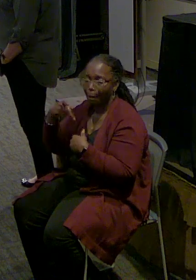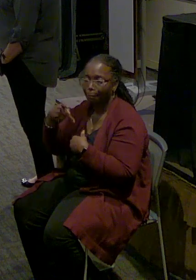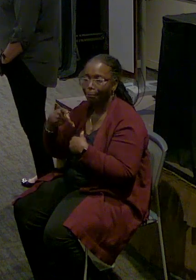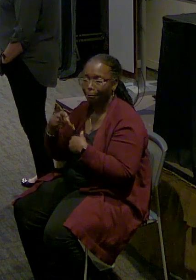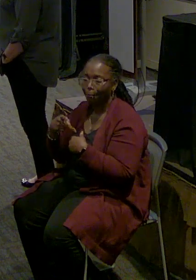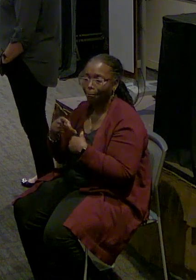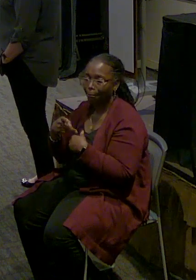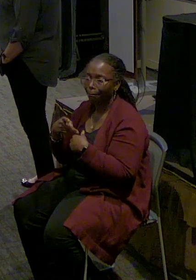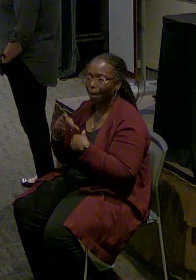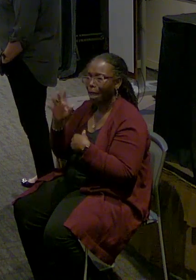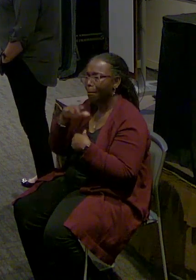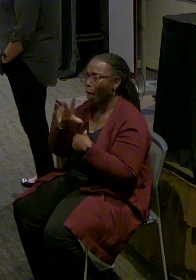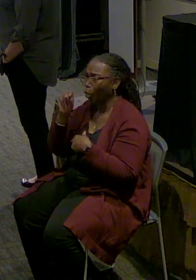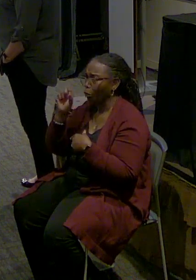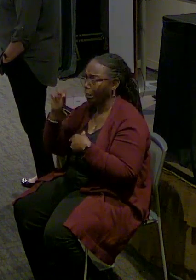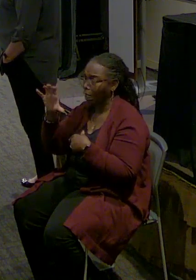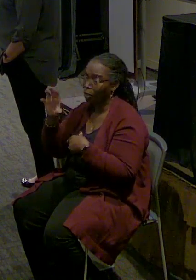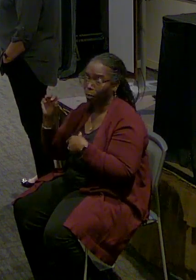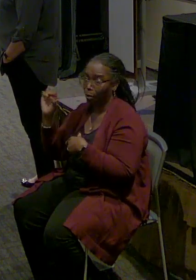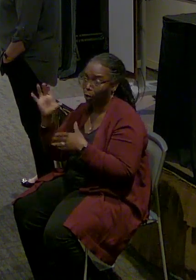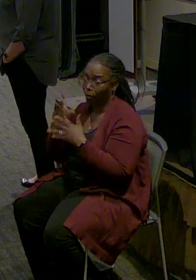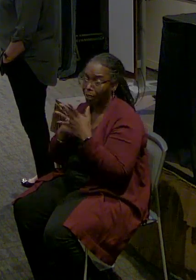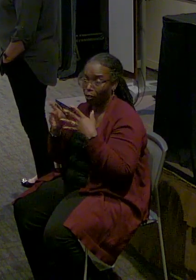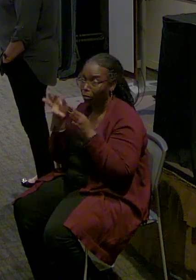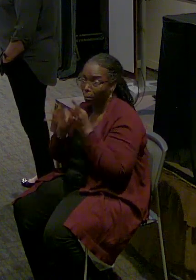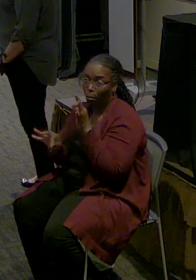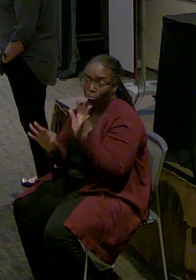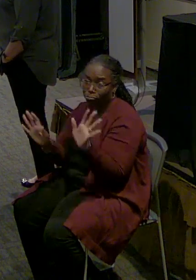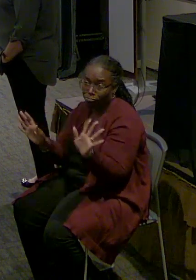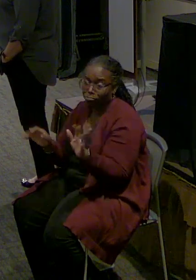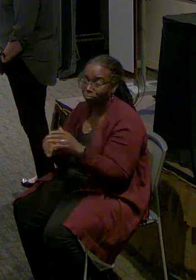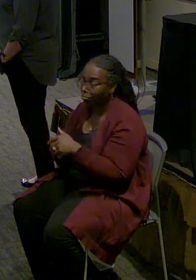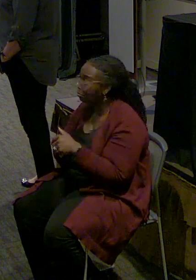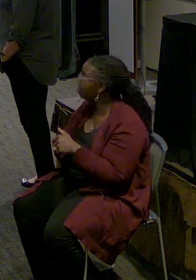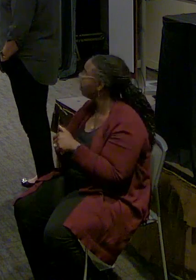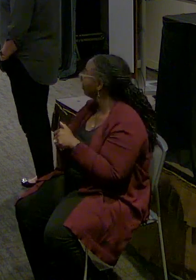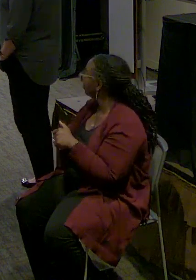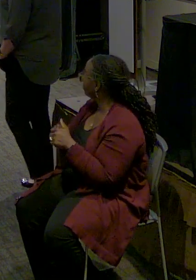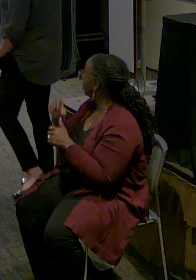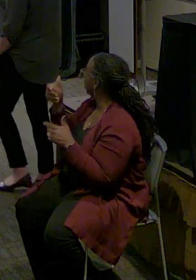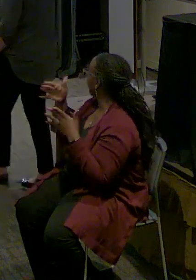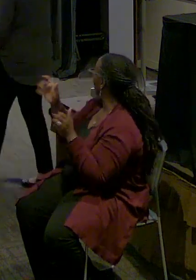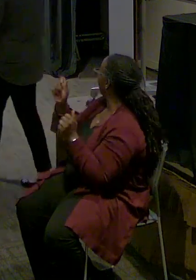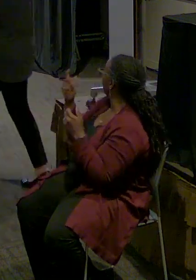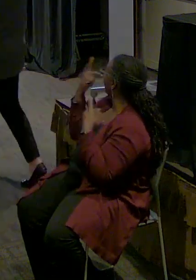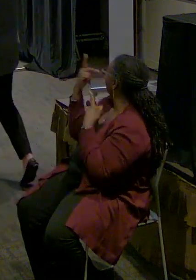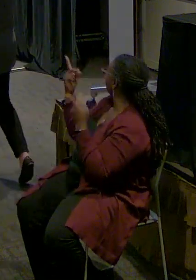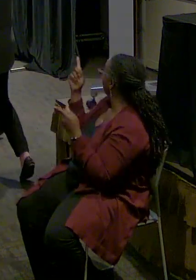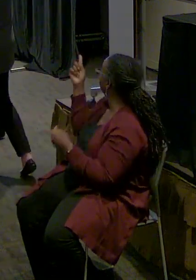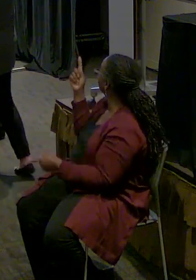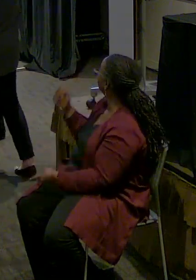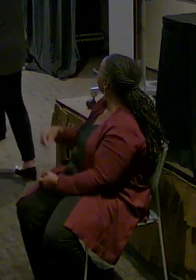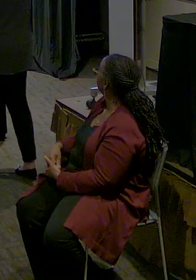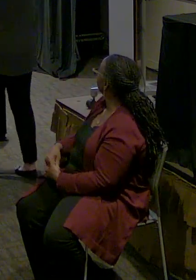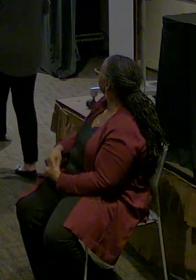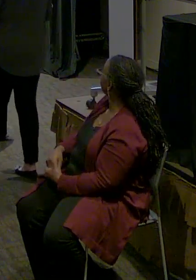in about 30 seconds in Microsoft Excel, pretty simple. So that's another way that you can visualize data.